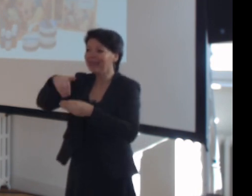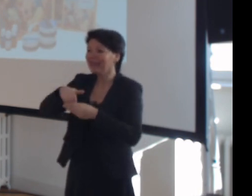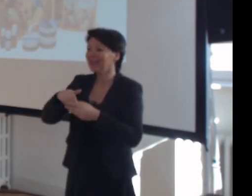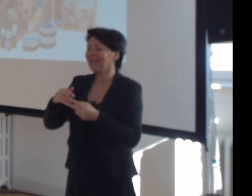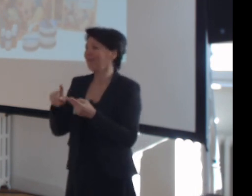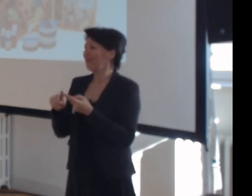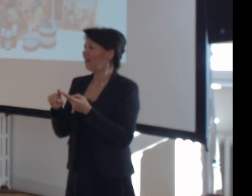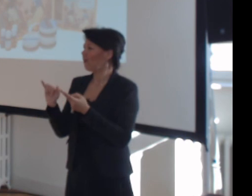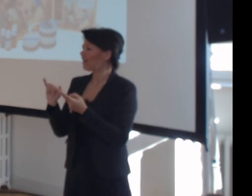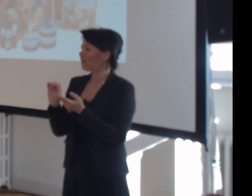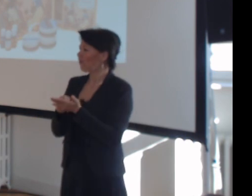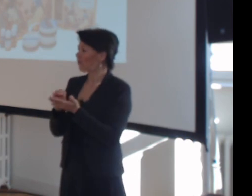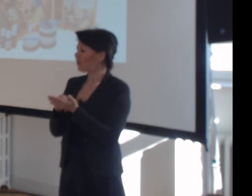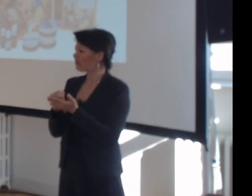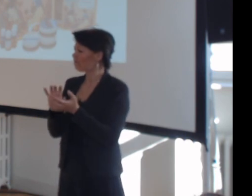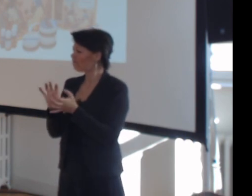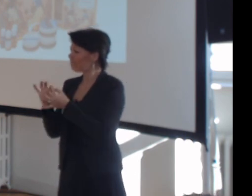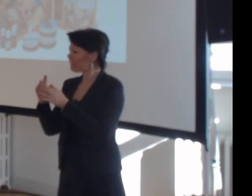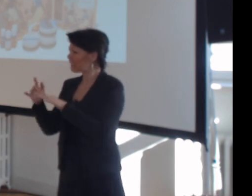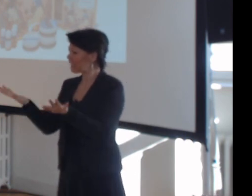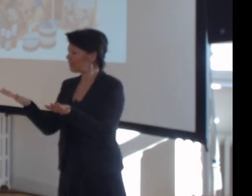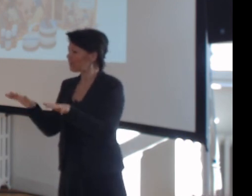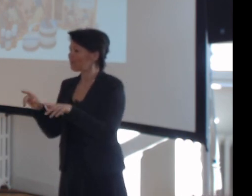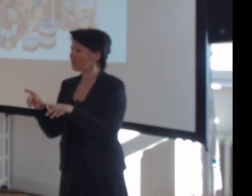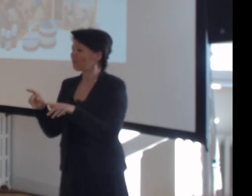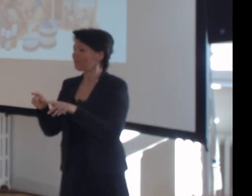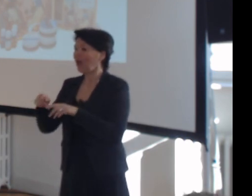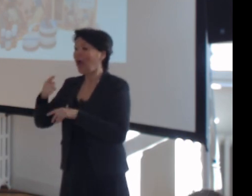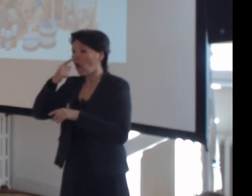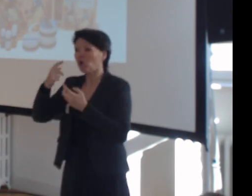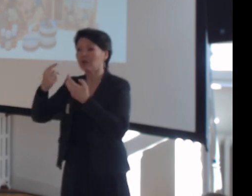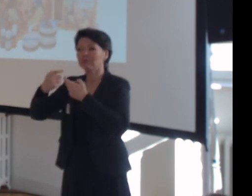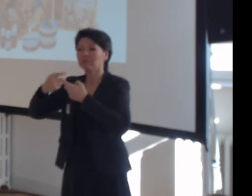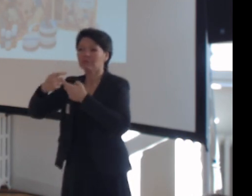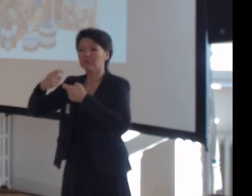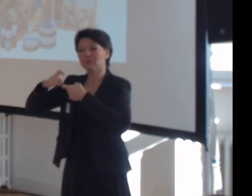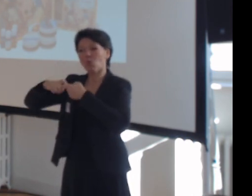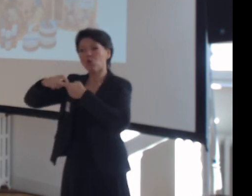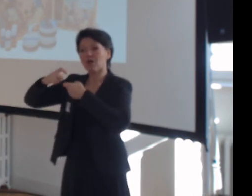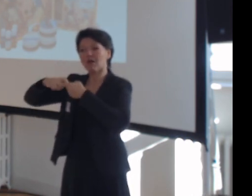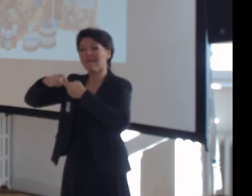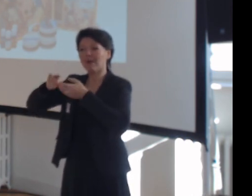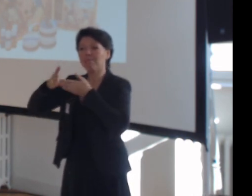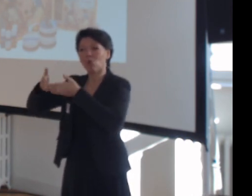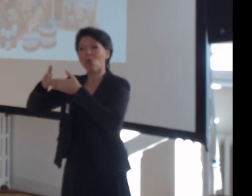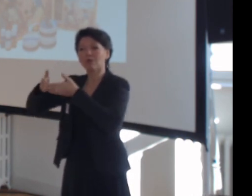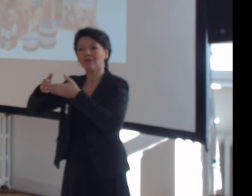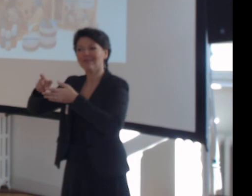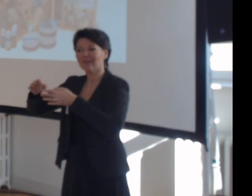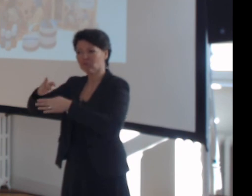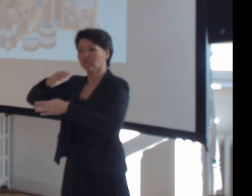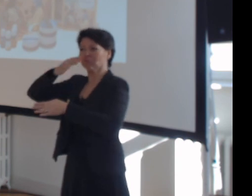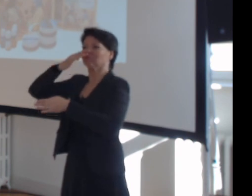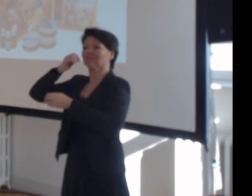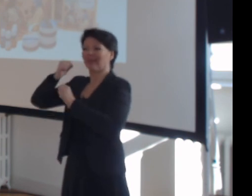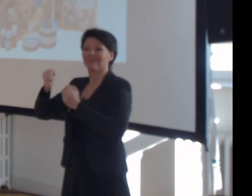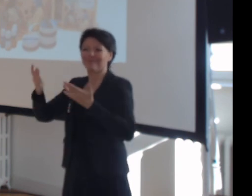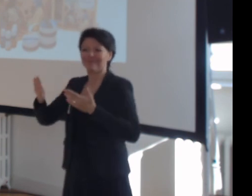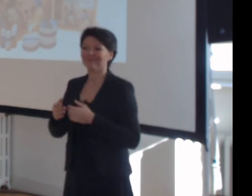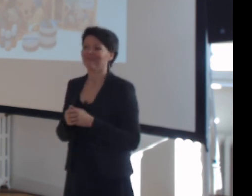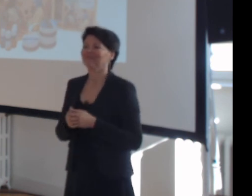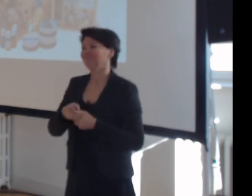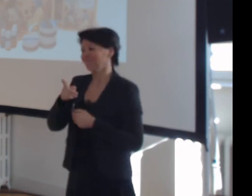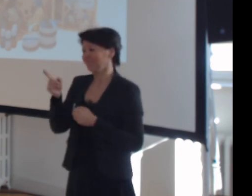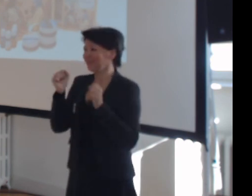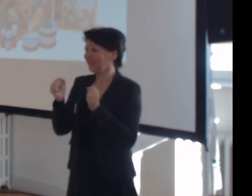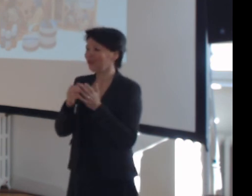else was there? The smell of engines, even of boats. It's wonderful what they can make. And you can just use this as a